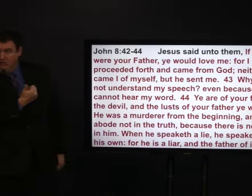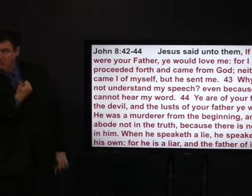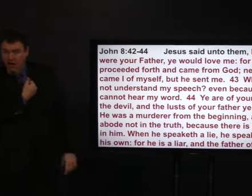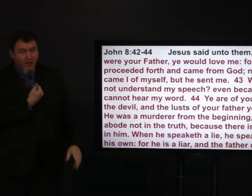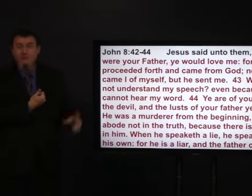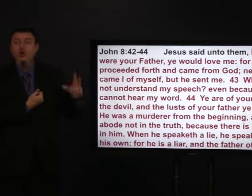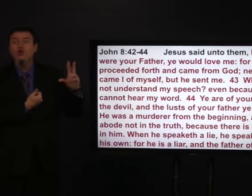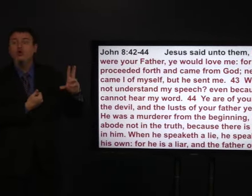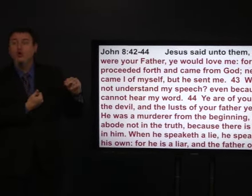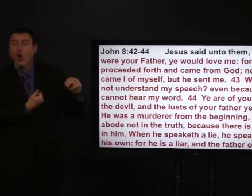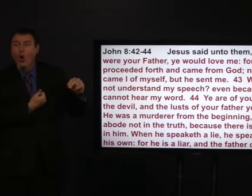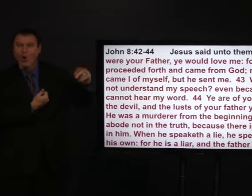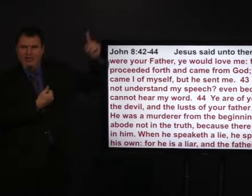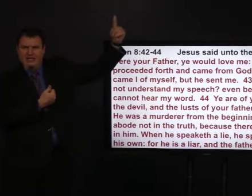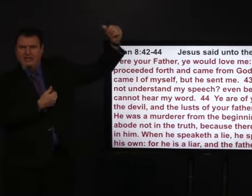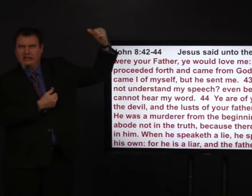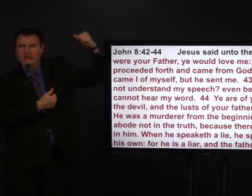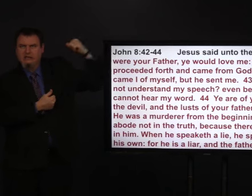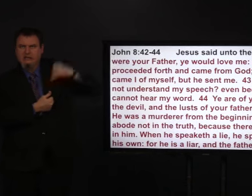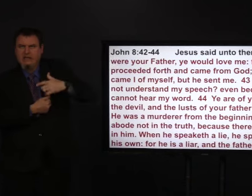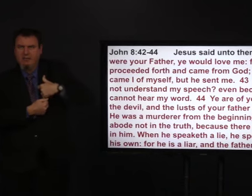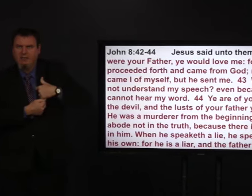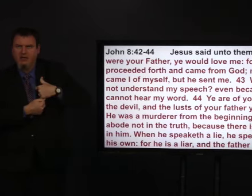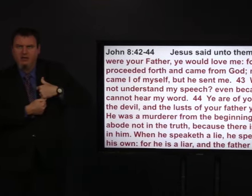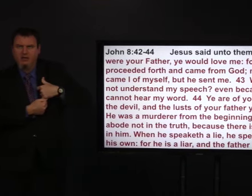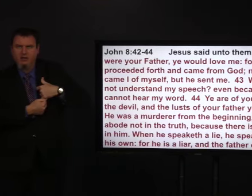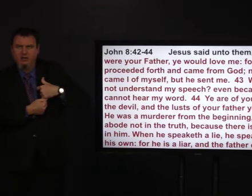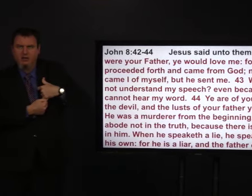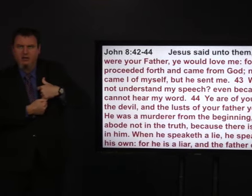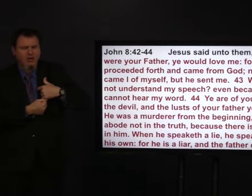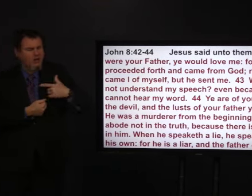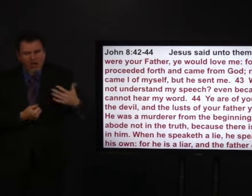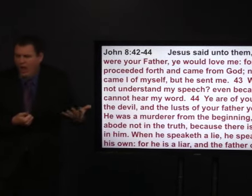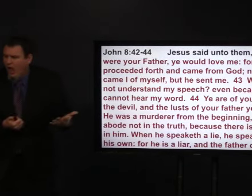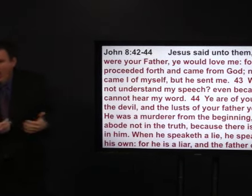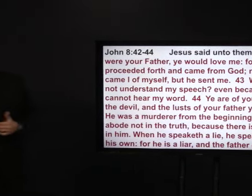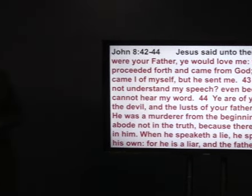I myself, I didn't come from myself. God sent me.